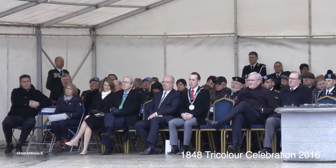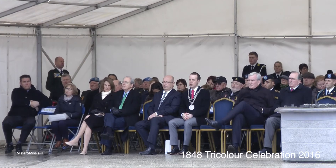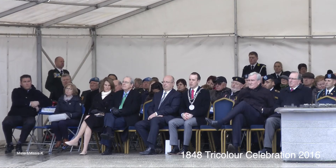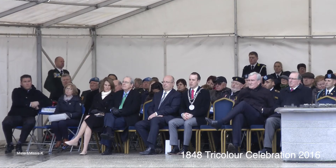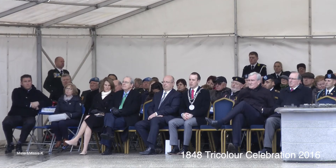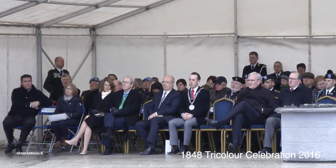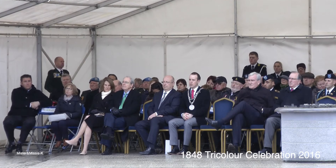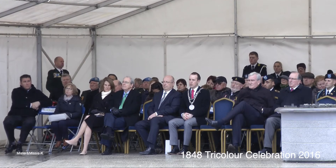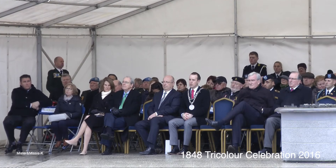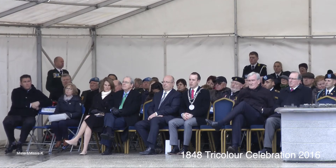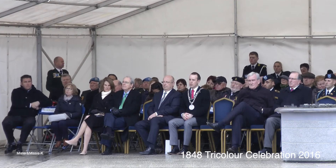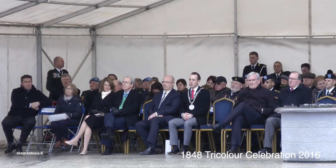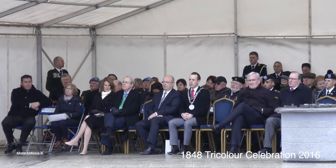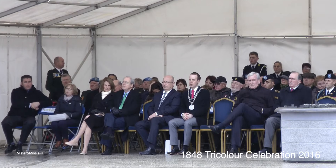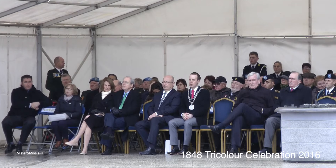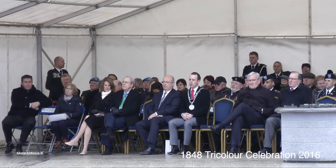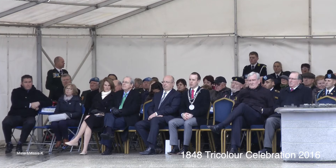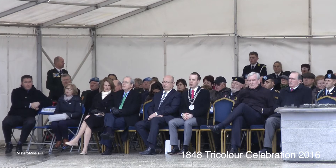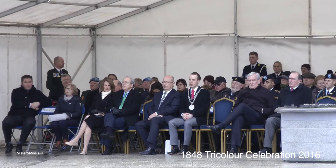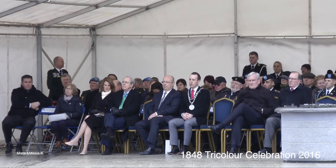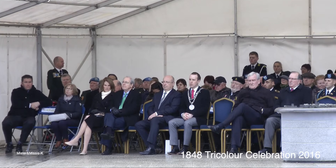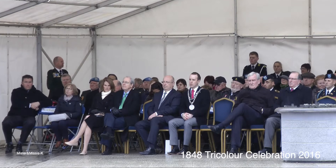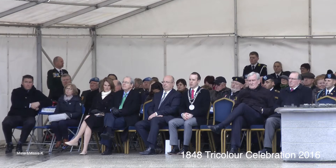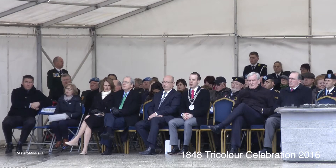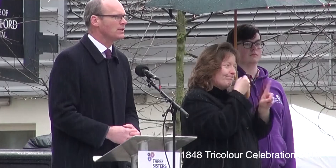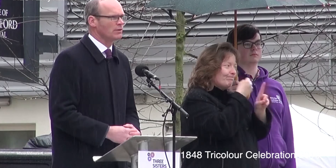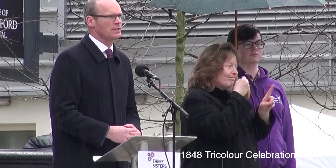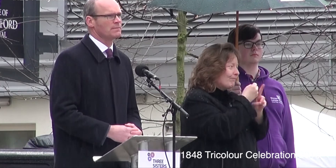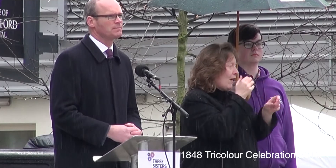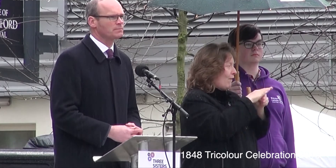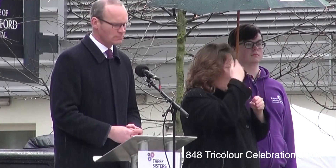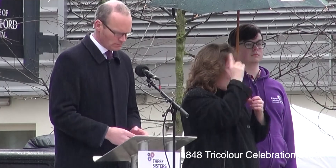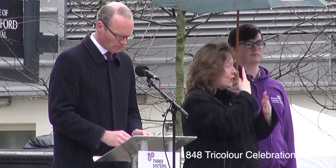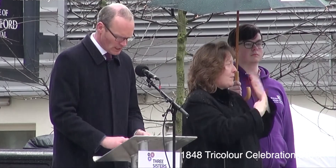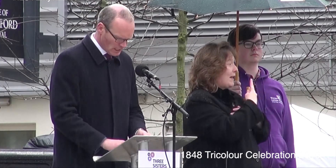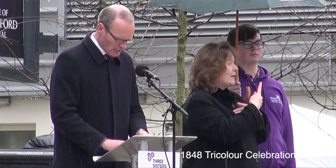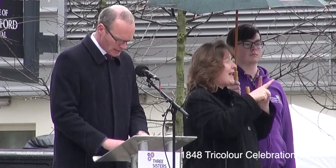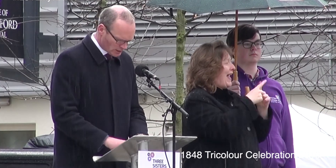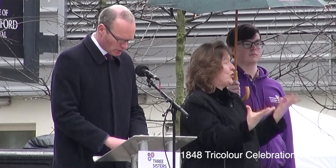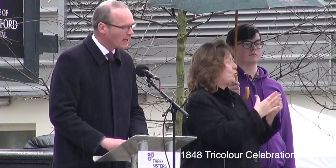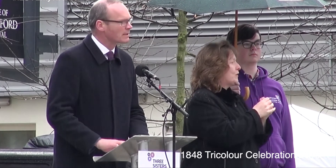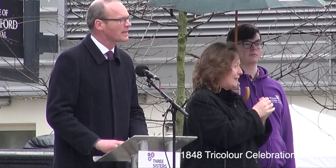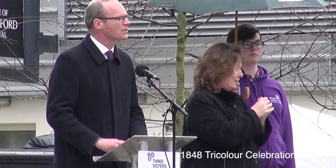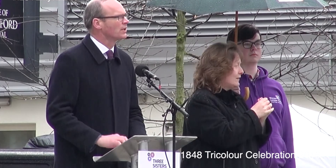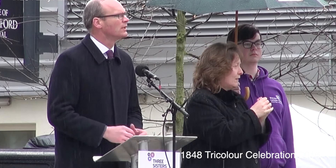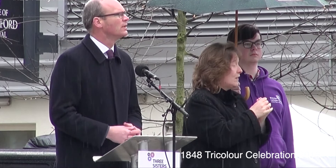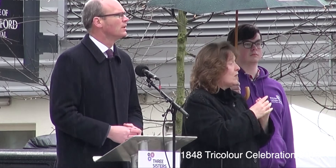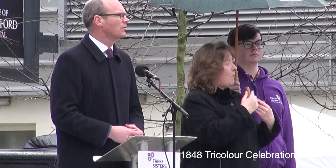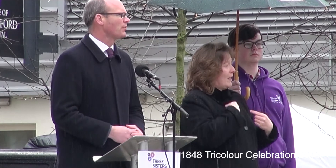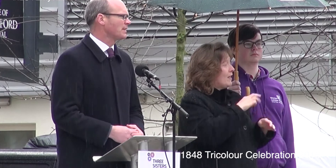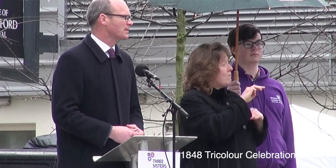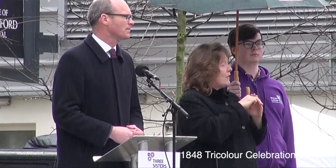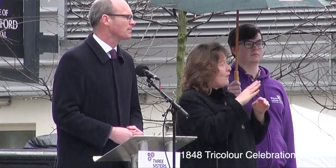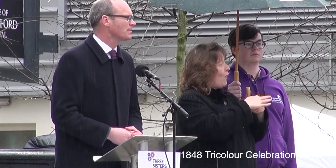of course was a relentless advocate for Irish independence and unity. And so, as a Minister